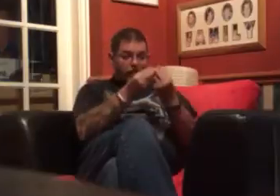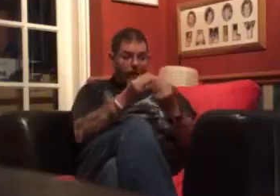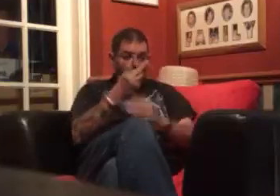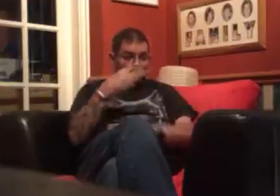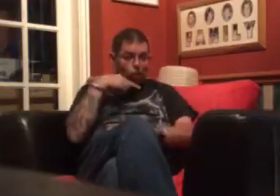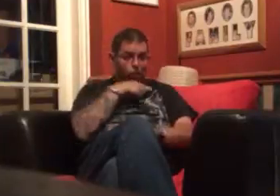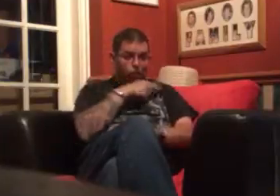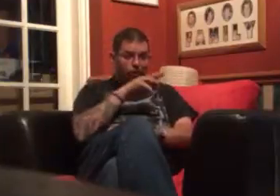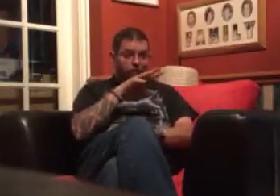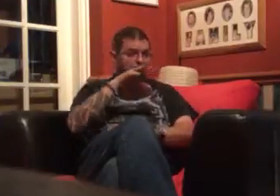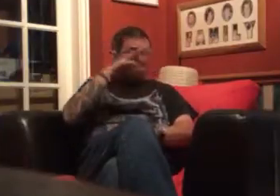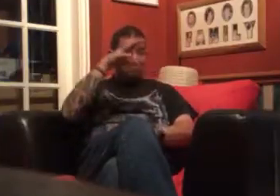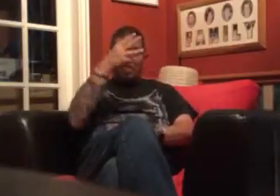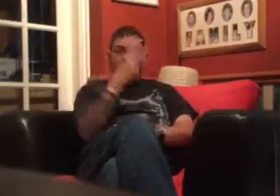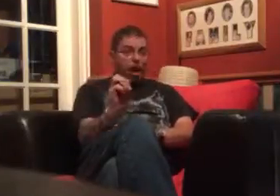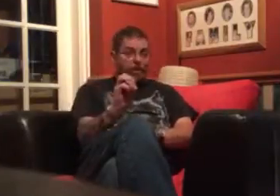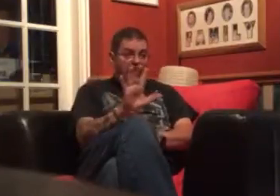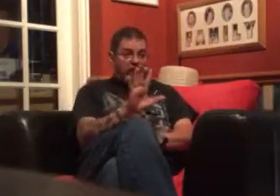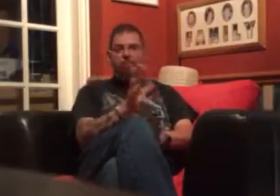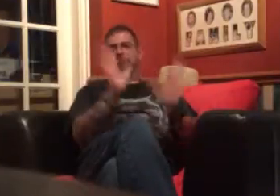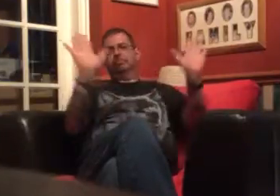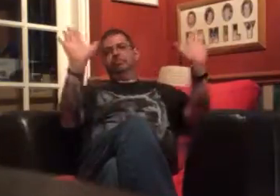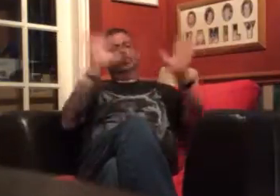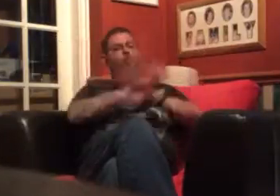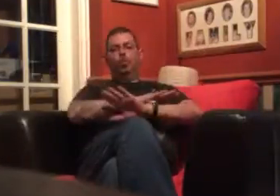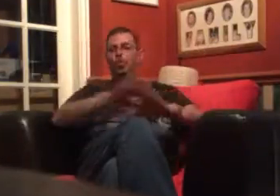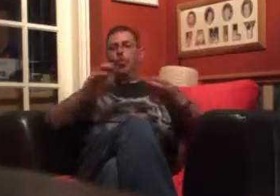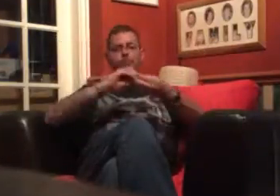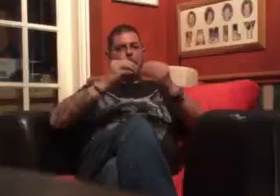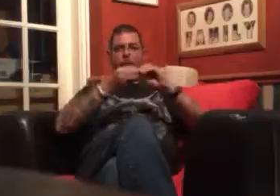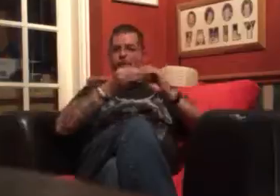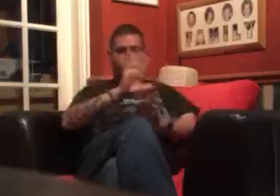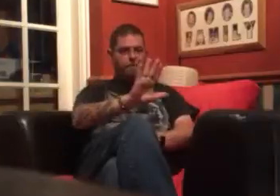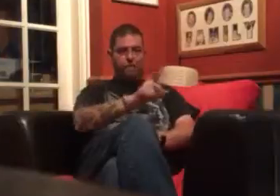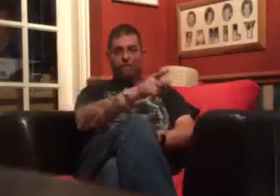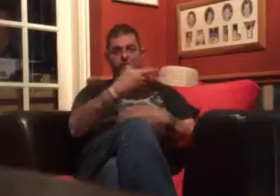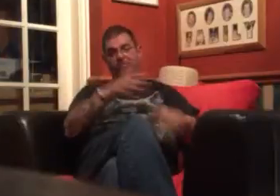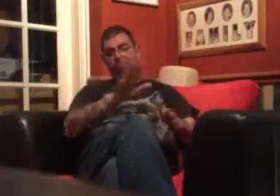and altogether they've got 230 points, no problem whatsoever.